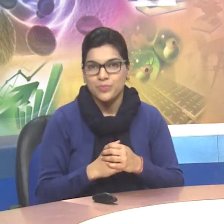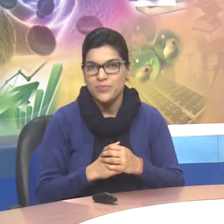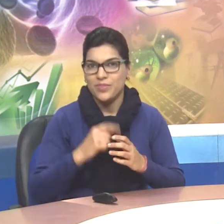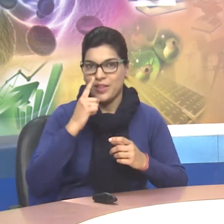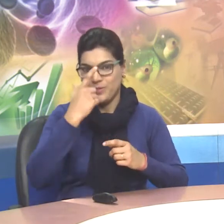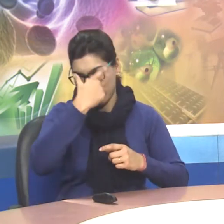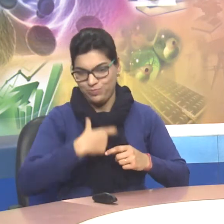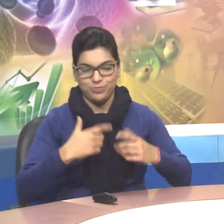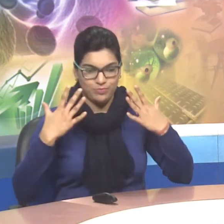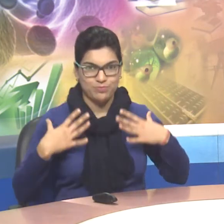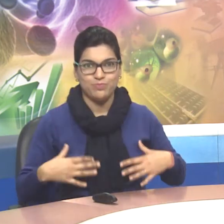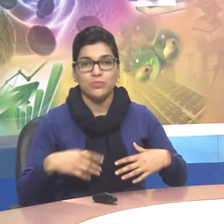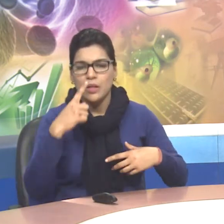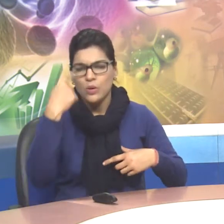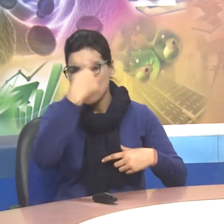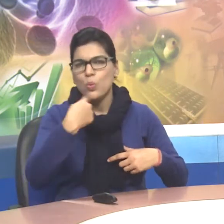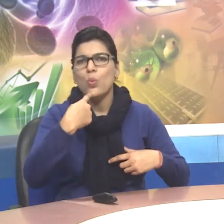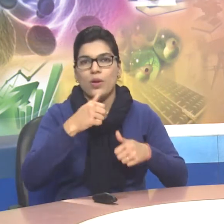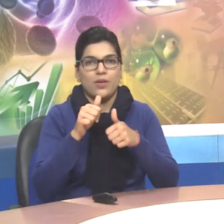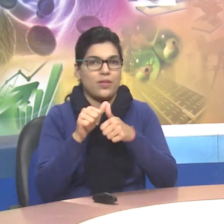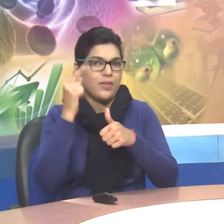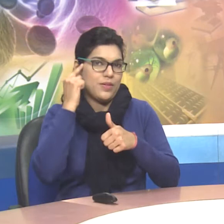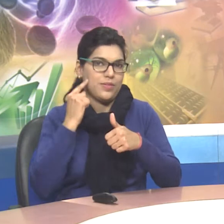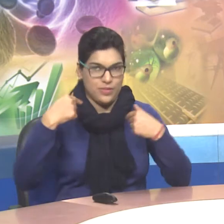Now you can watch the pic.